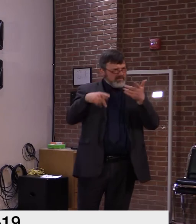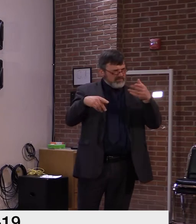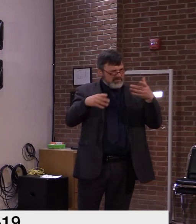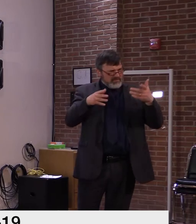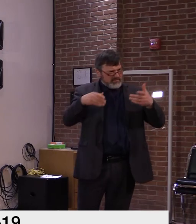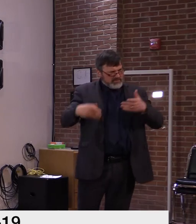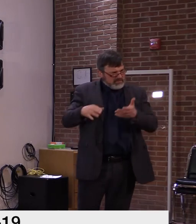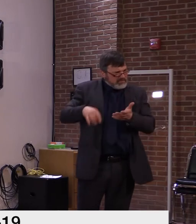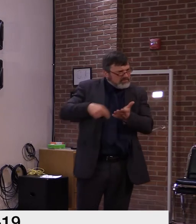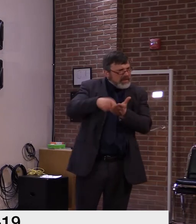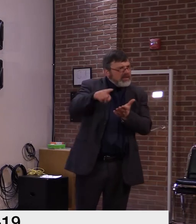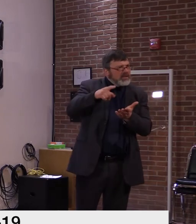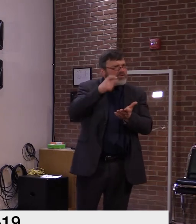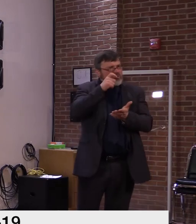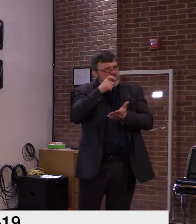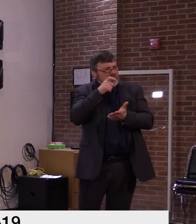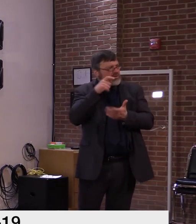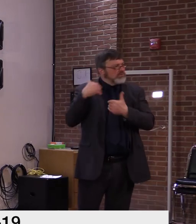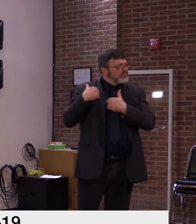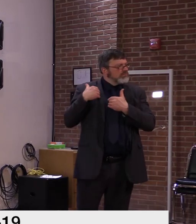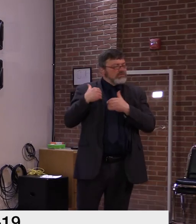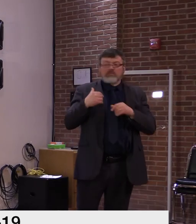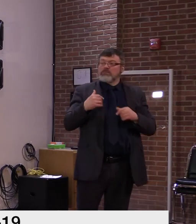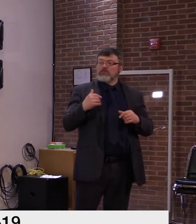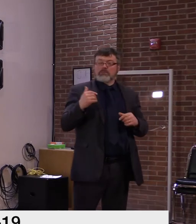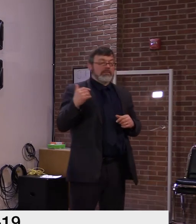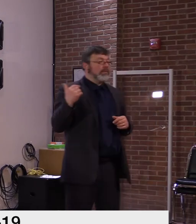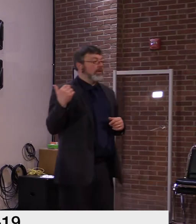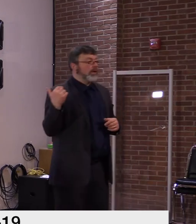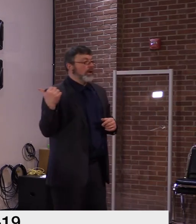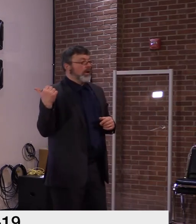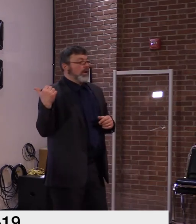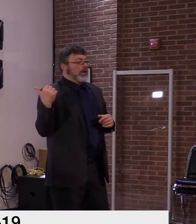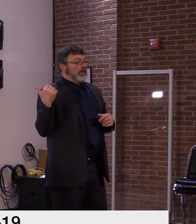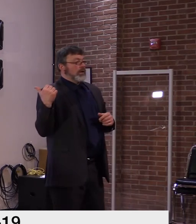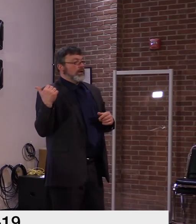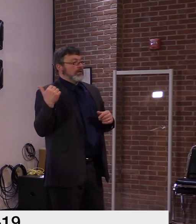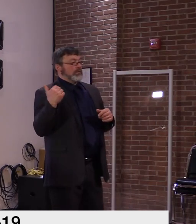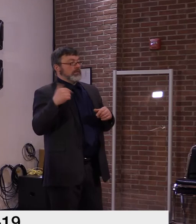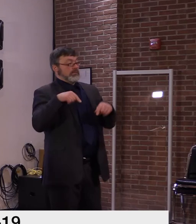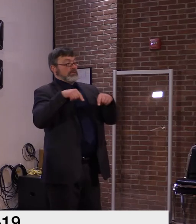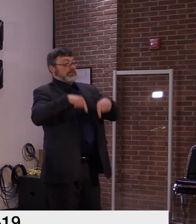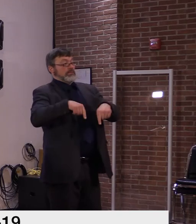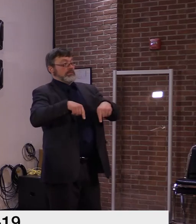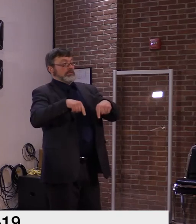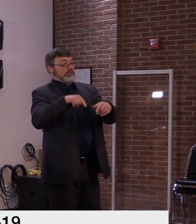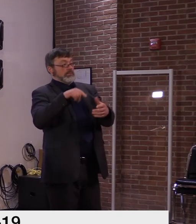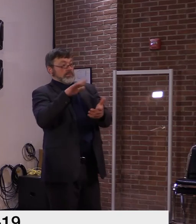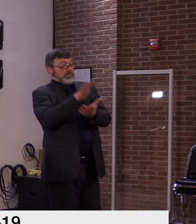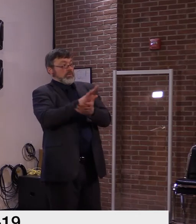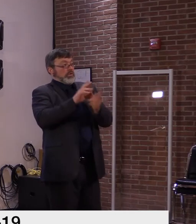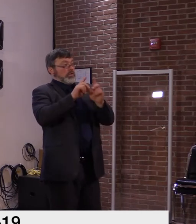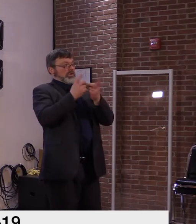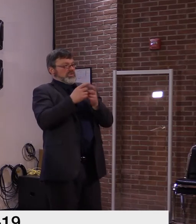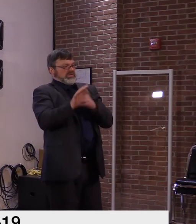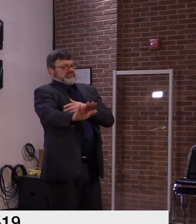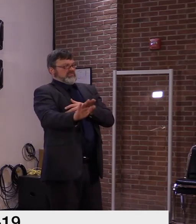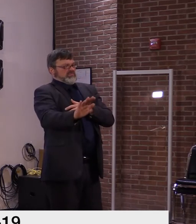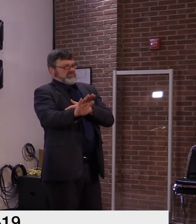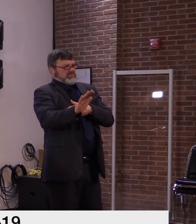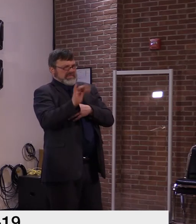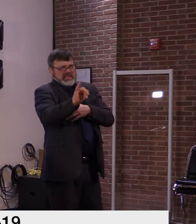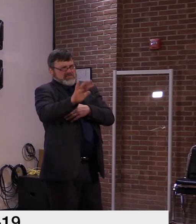Yeah, I think in terms of school districts, it's something they typically always run, but I would expect summer programming this year to probably look a little